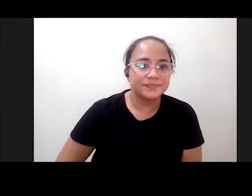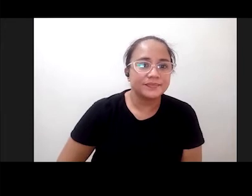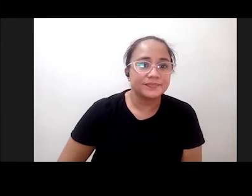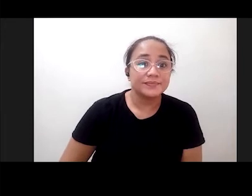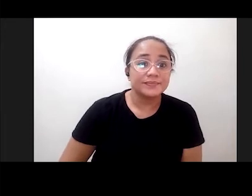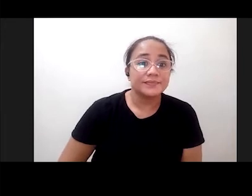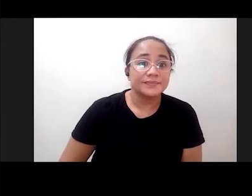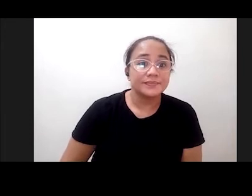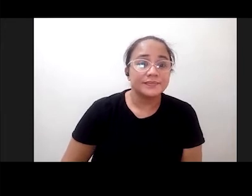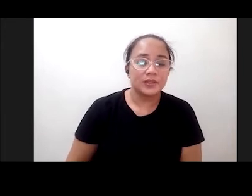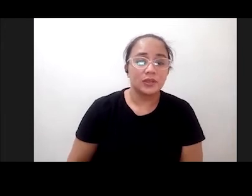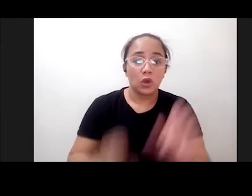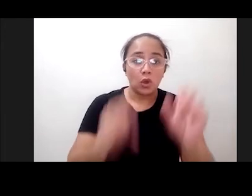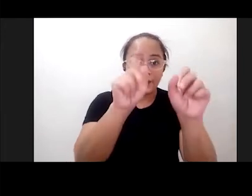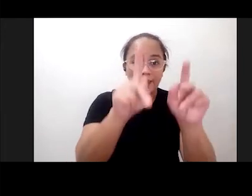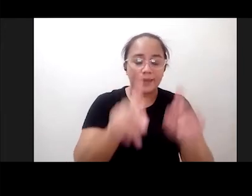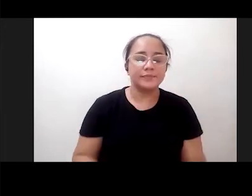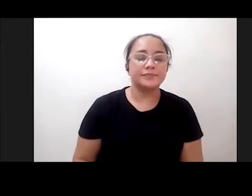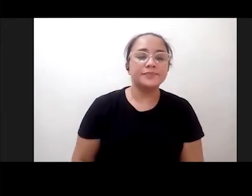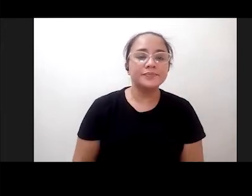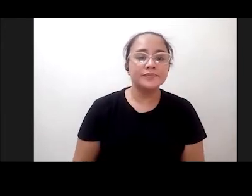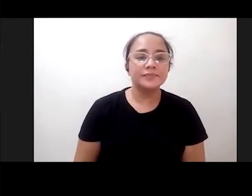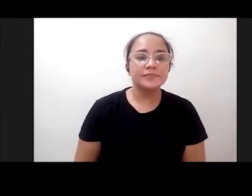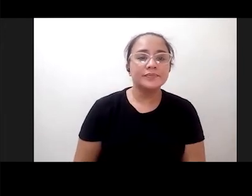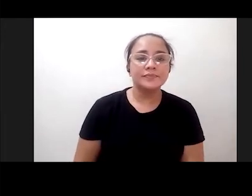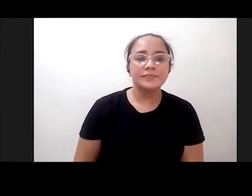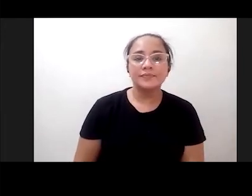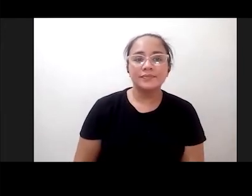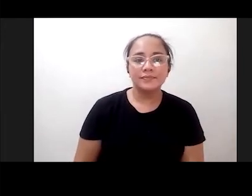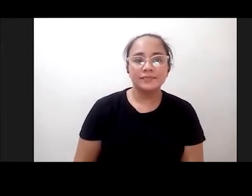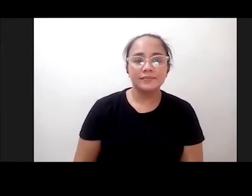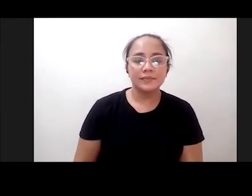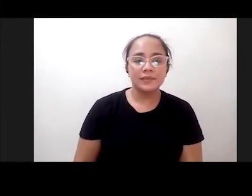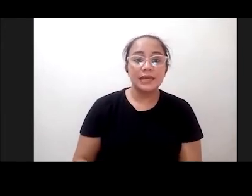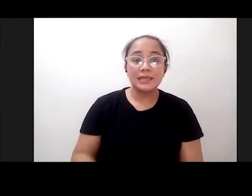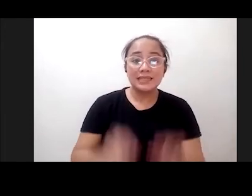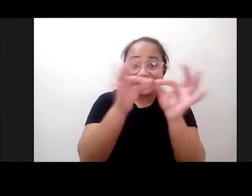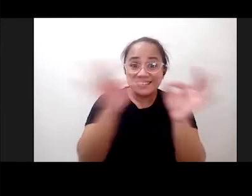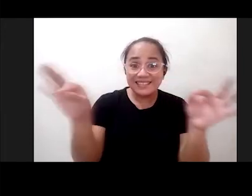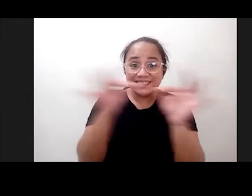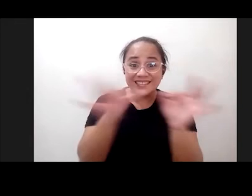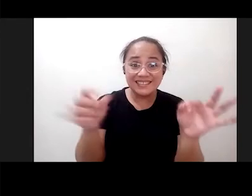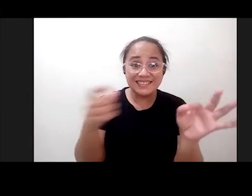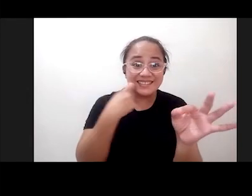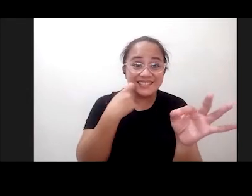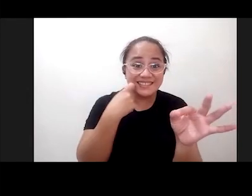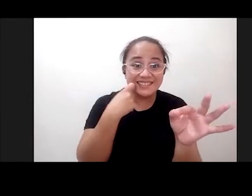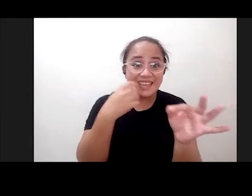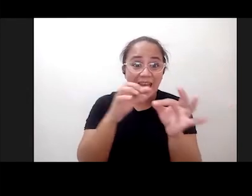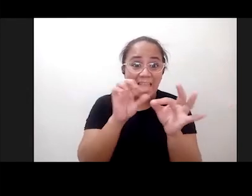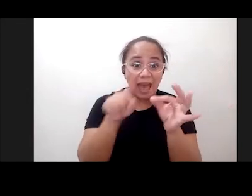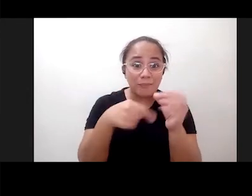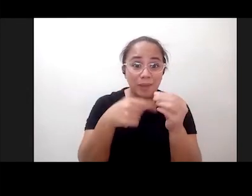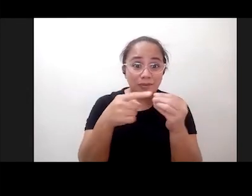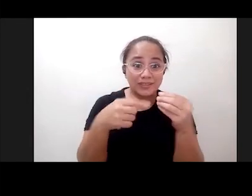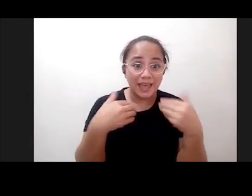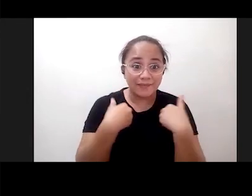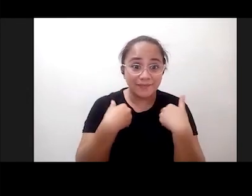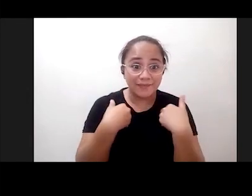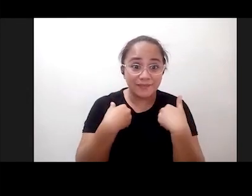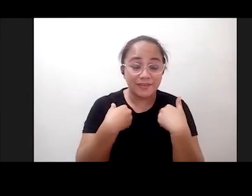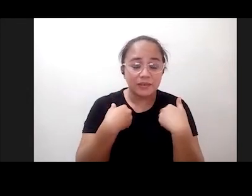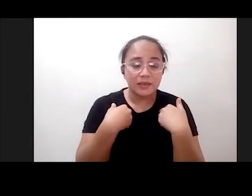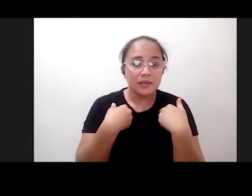Okay, so put the sentence about the have that I typed